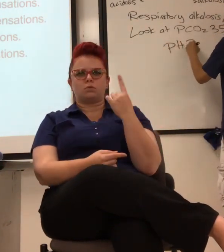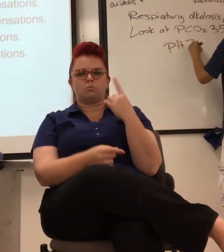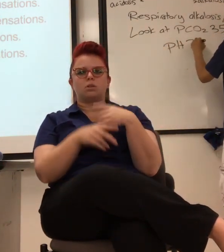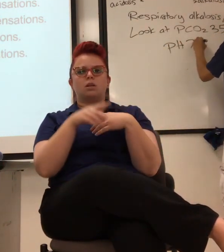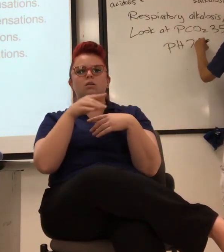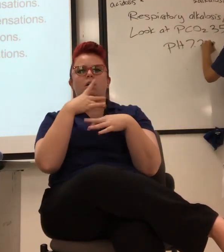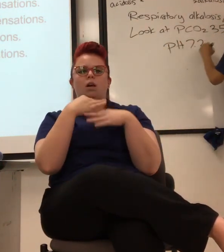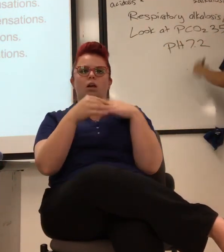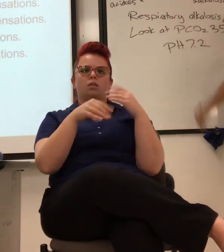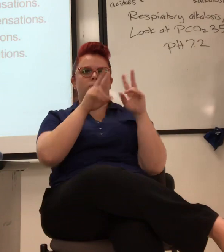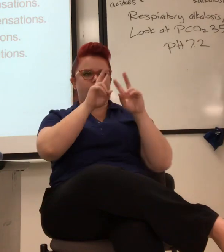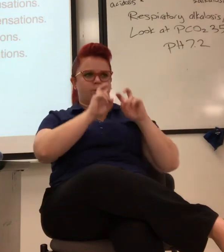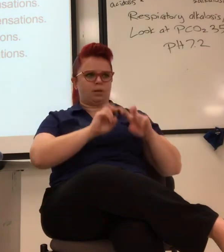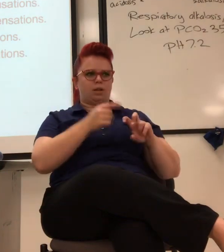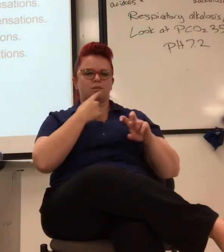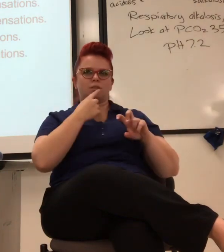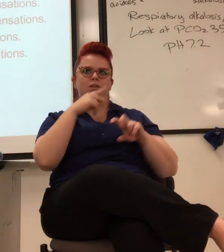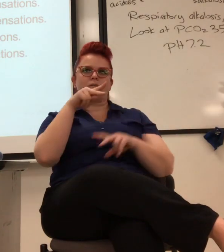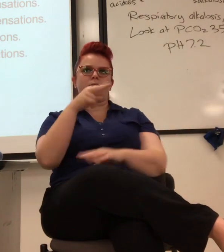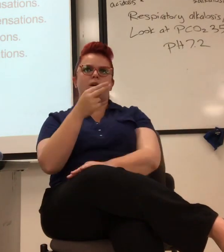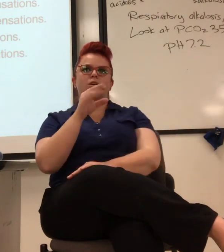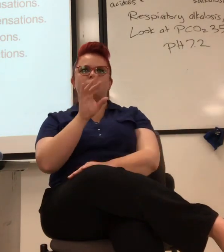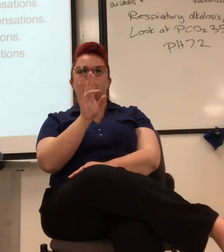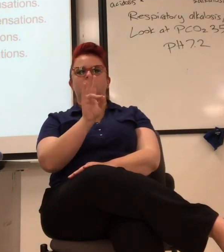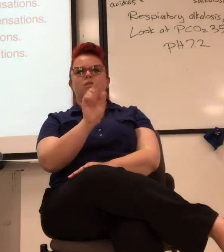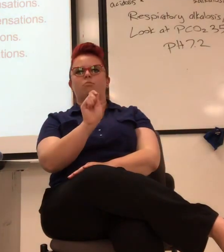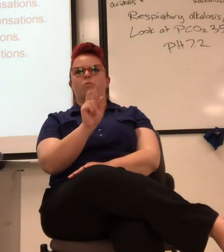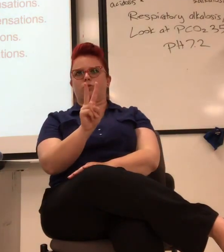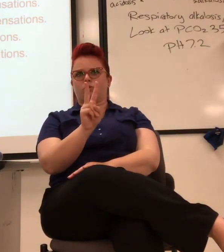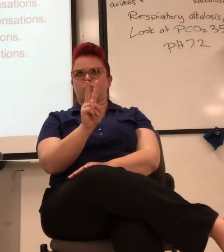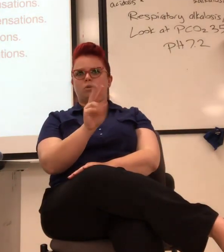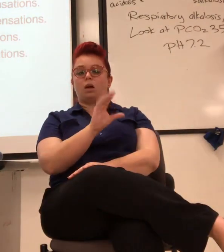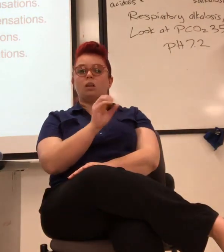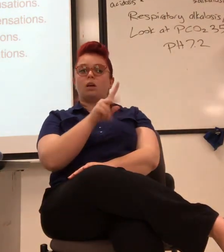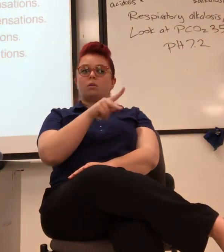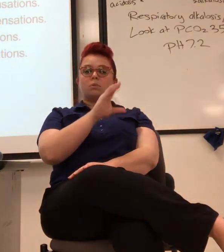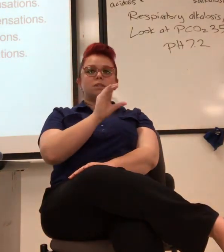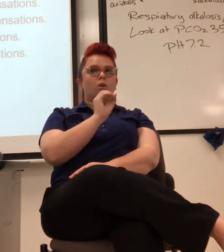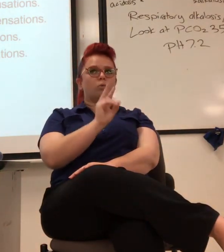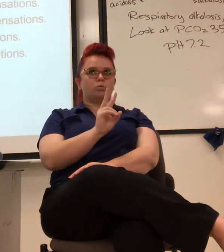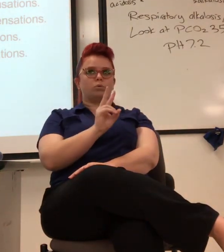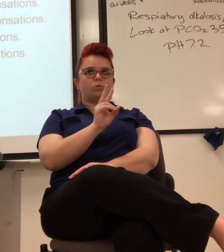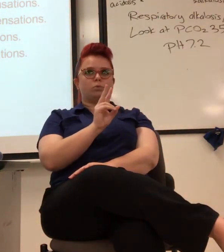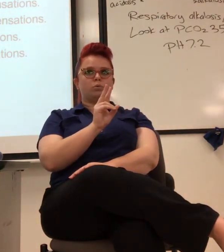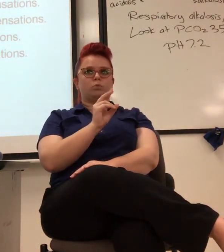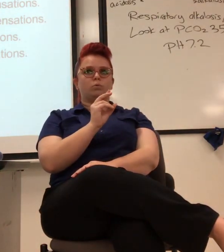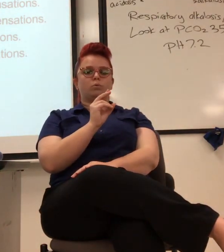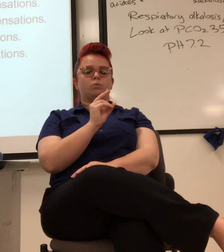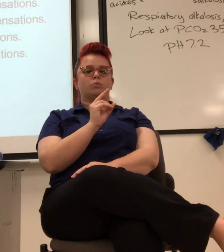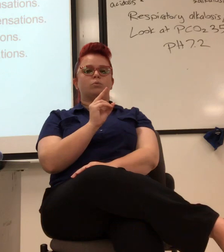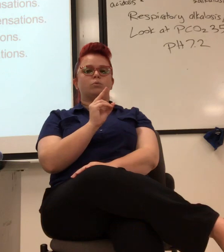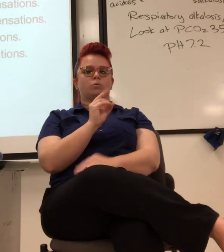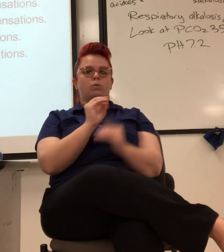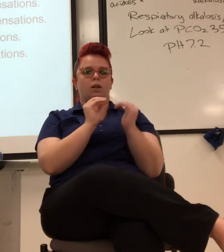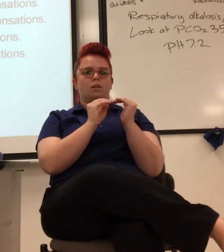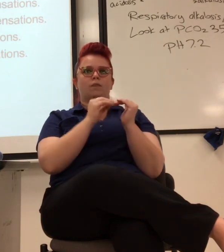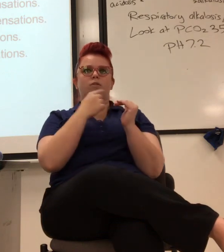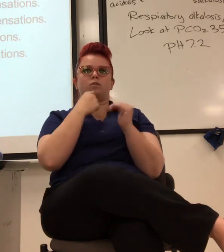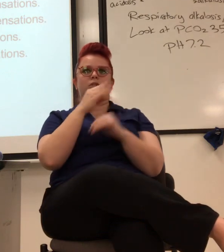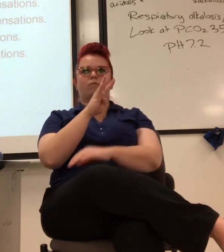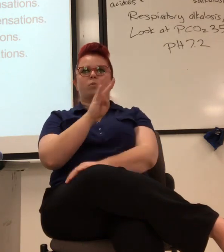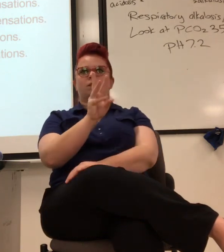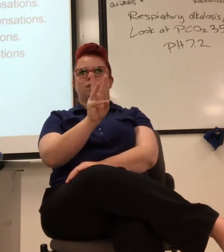you get an acid. So that's why CO2, if the levels are high, you push the equation this way, you get acid.